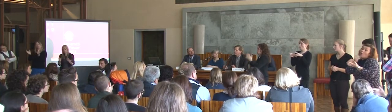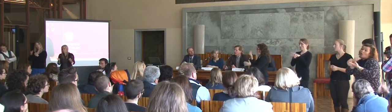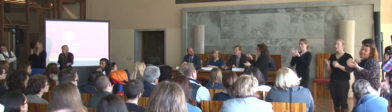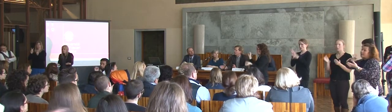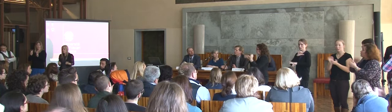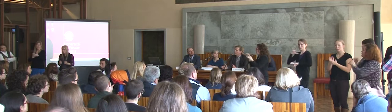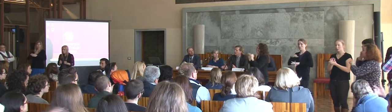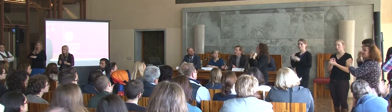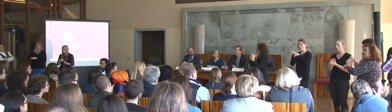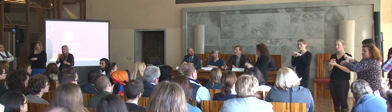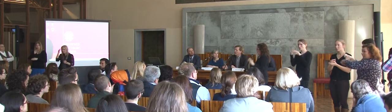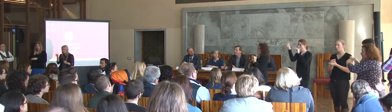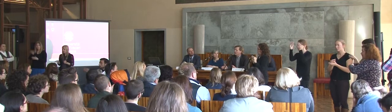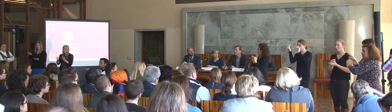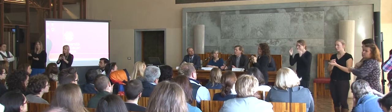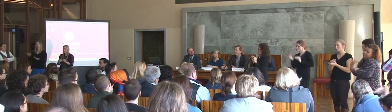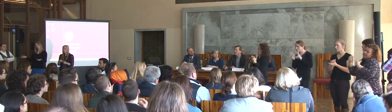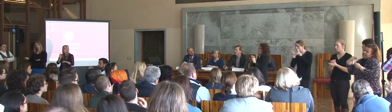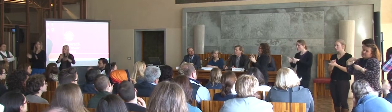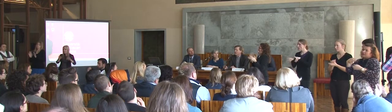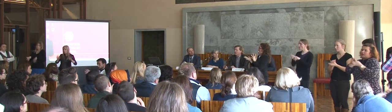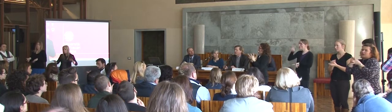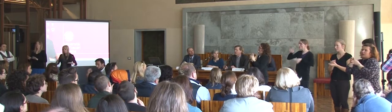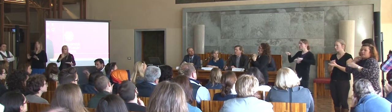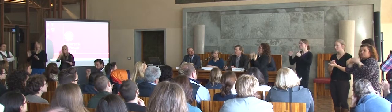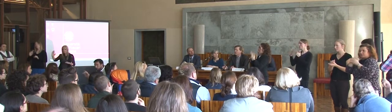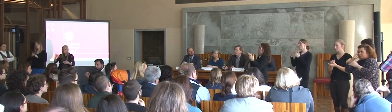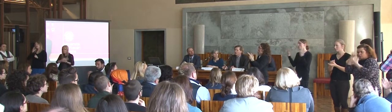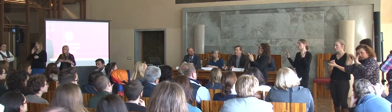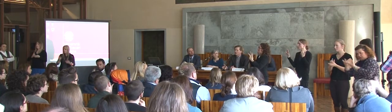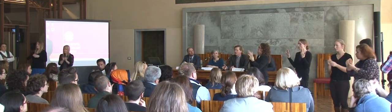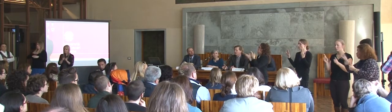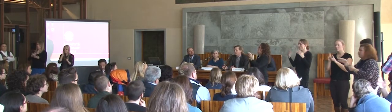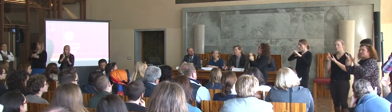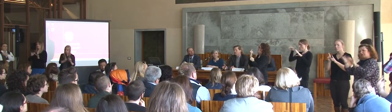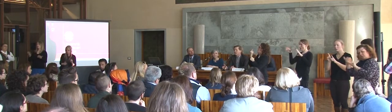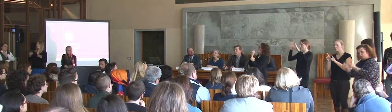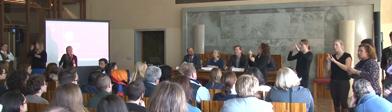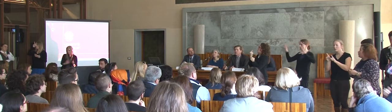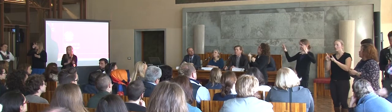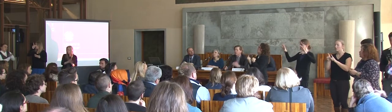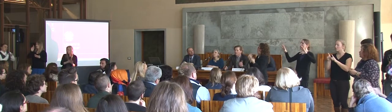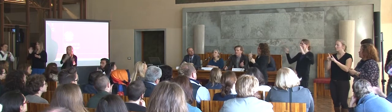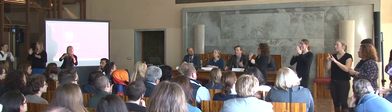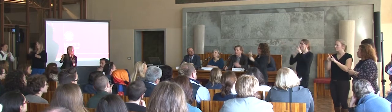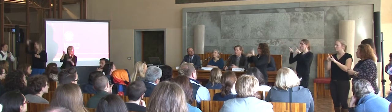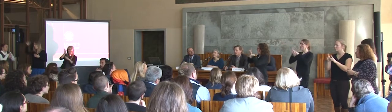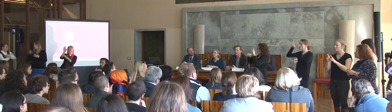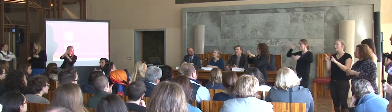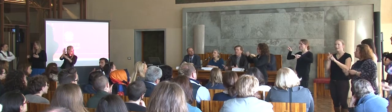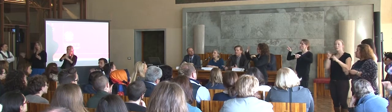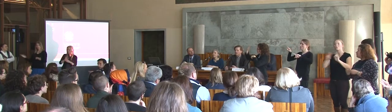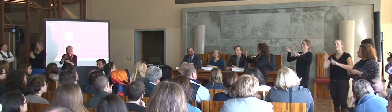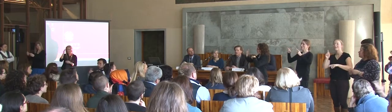can we can put in a variation on your language if you live in the southern part and don't sign as they do in the north of your country.